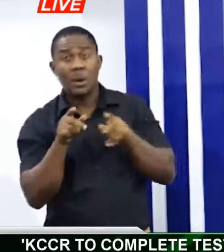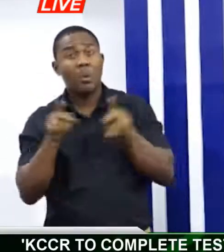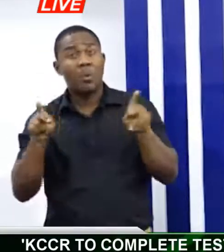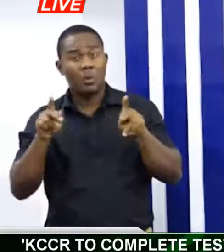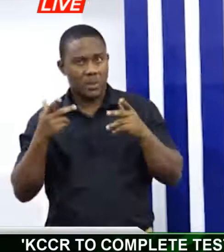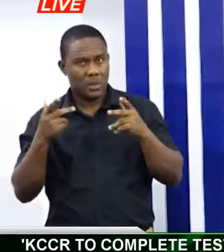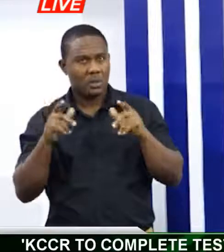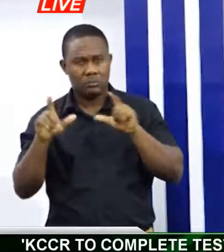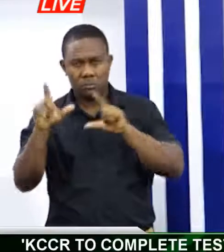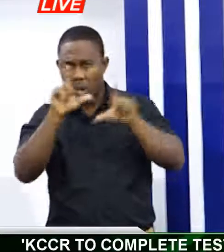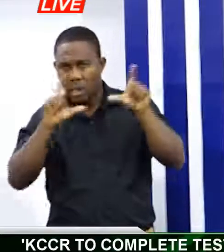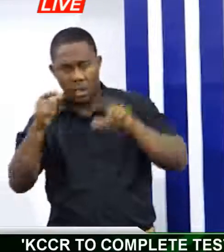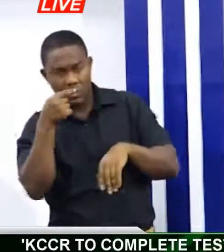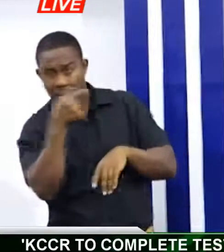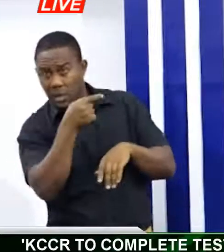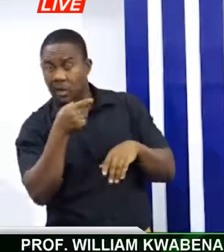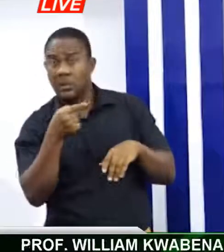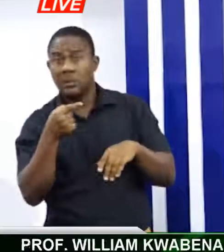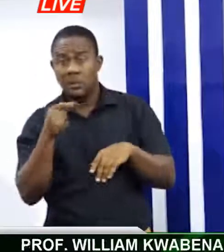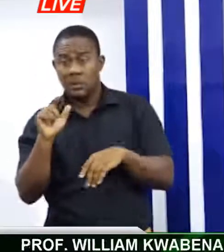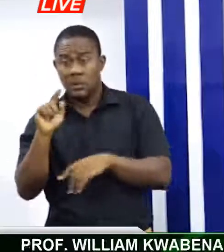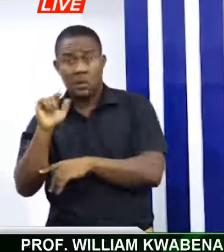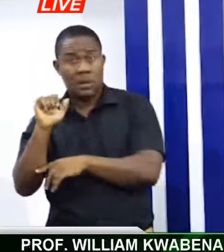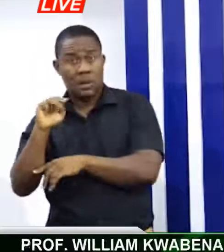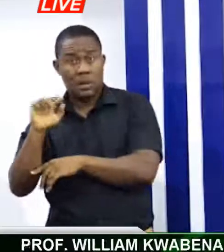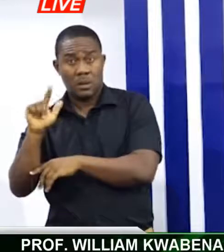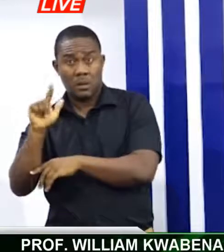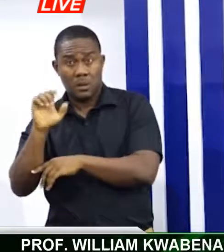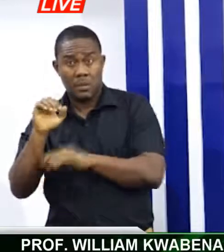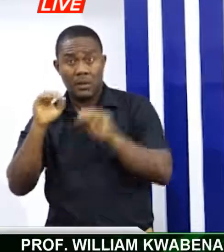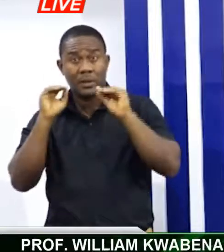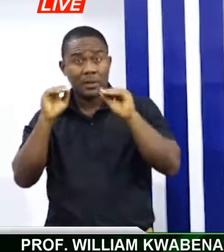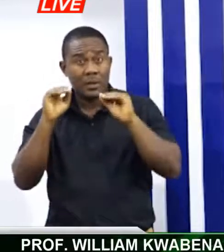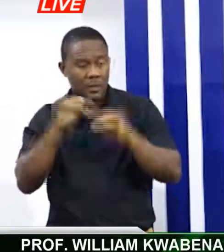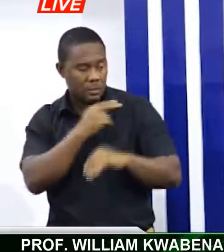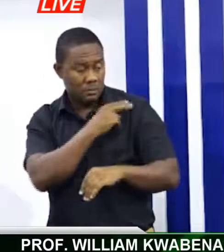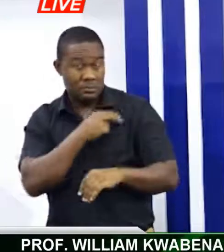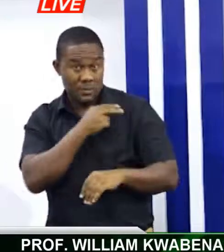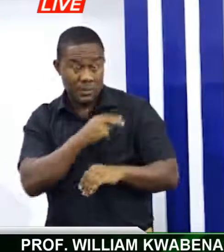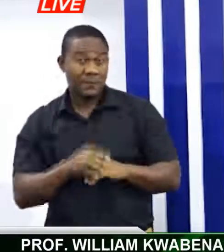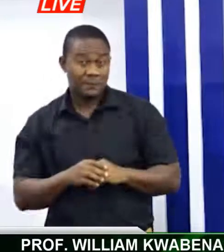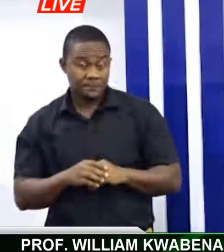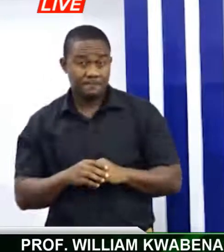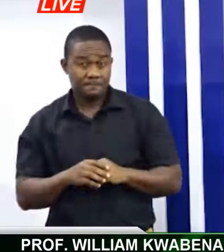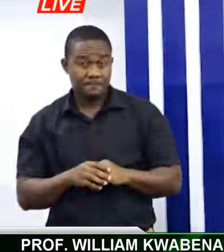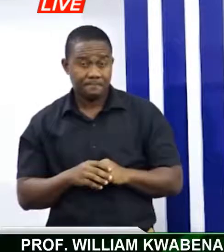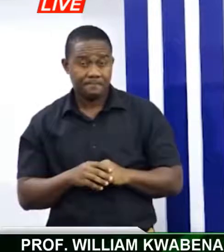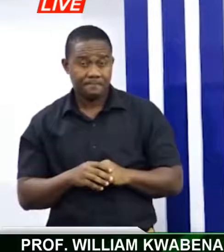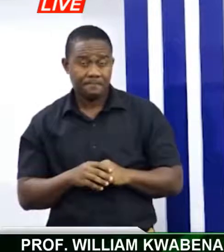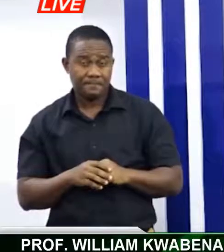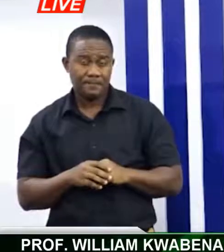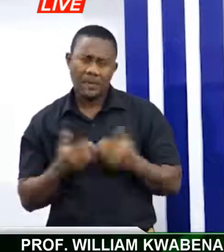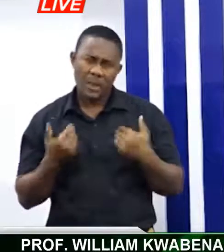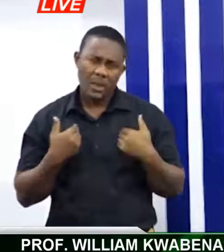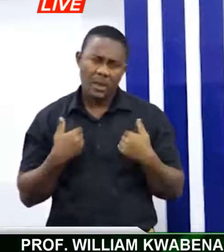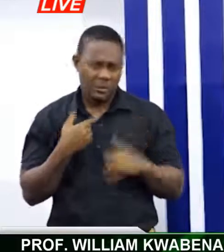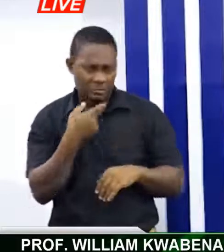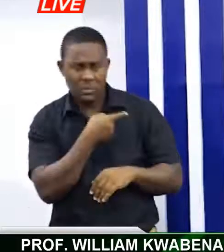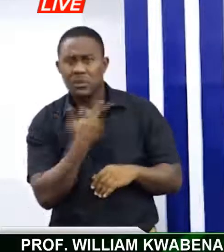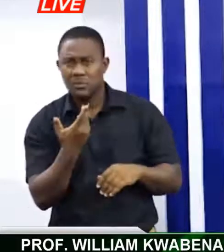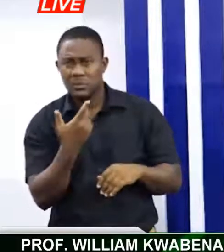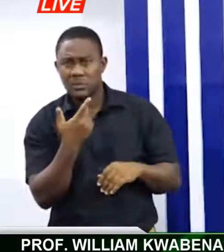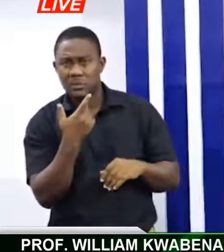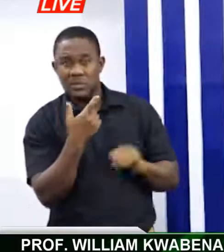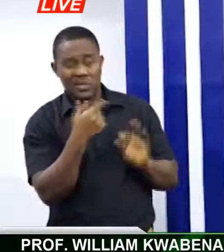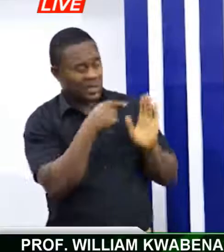Teaching Hospital, and also the Veterinary Services Directorate Lab at Pong Tamale. So we also have testing covering the